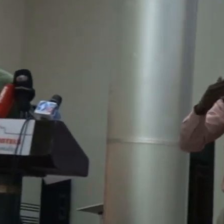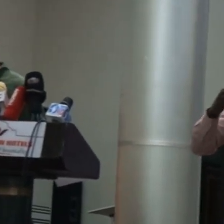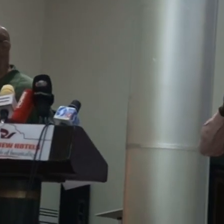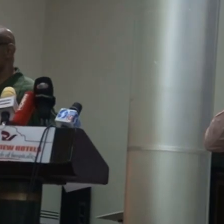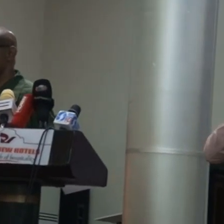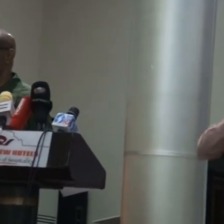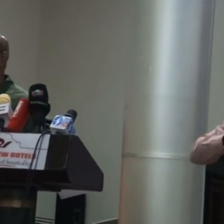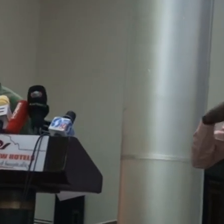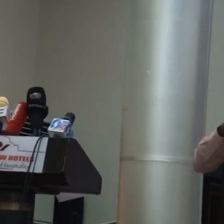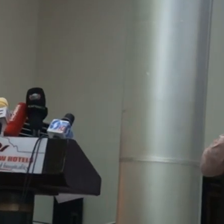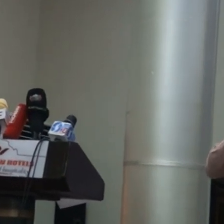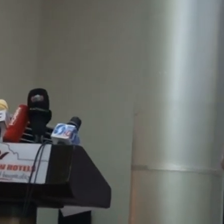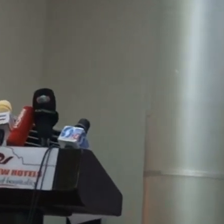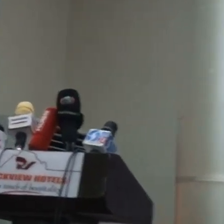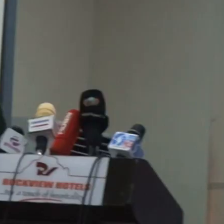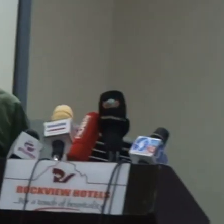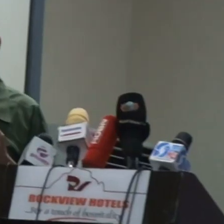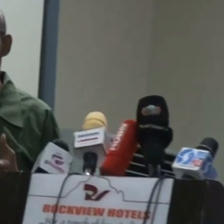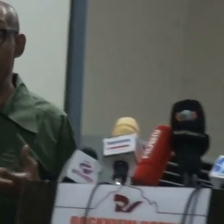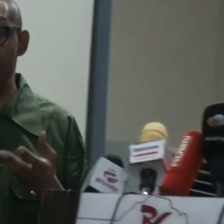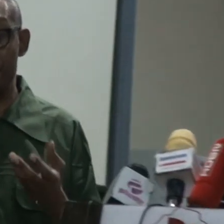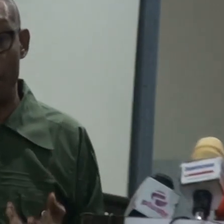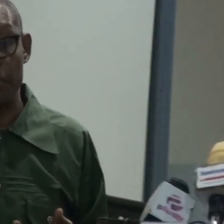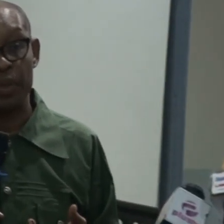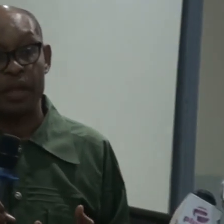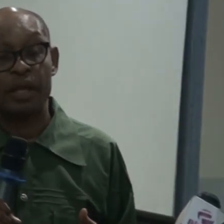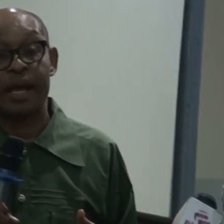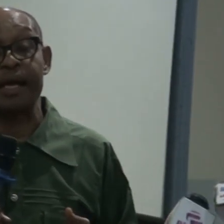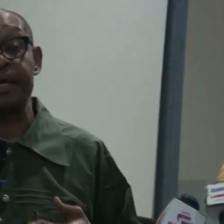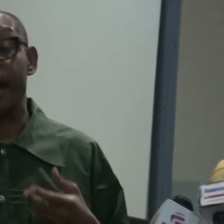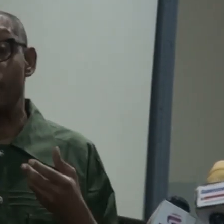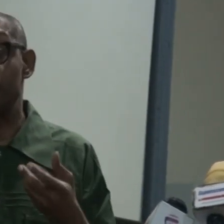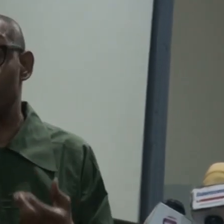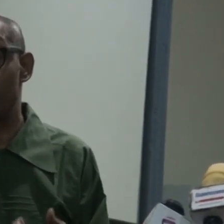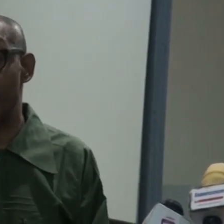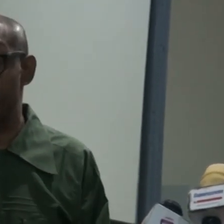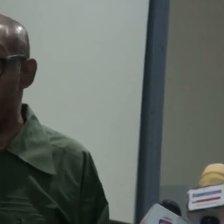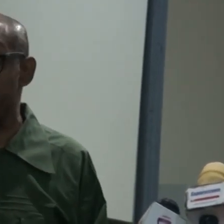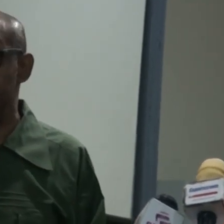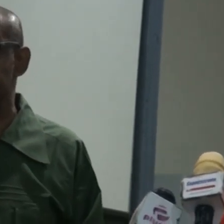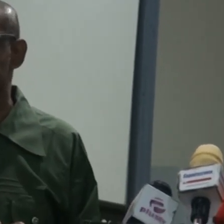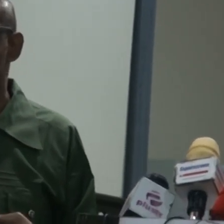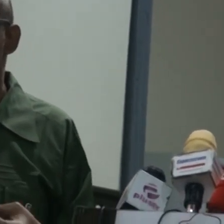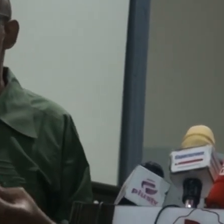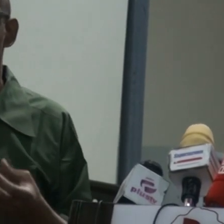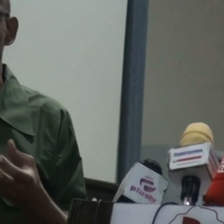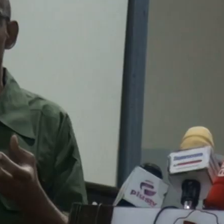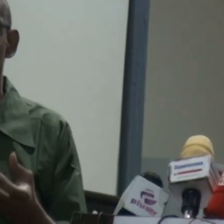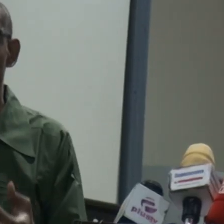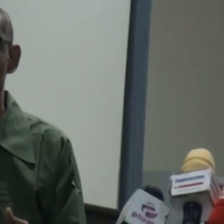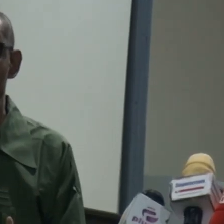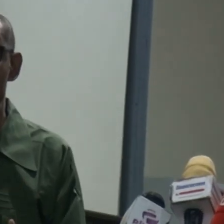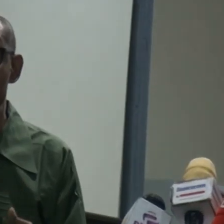the important question is, what are you borrowing for? And how do you apply